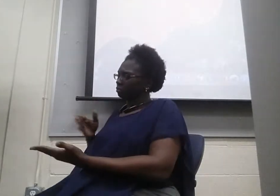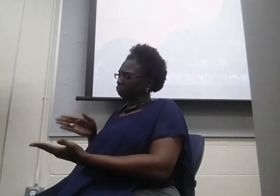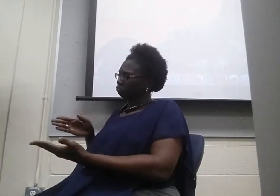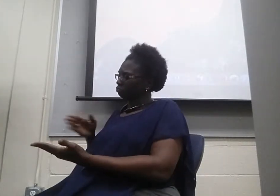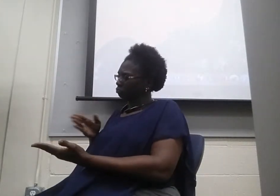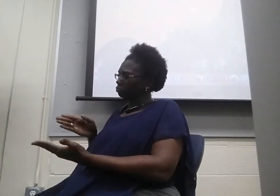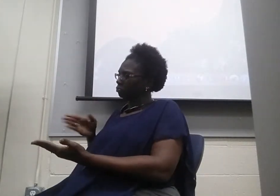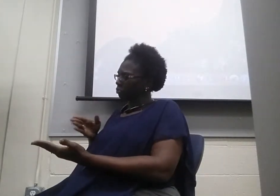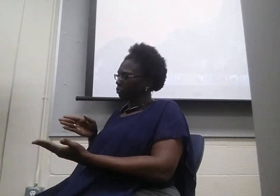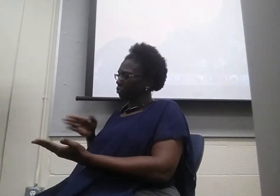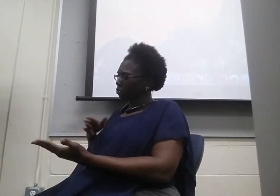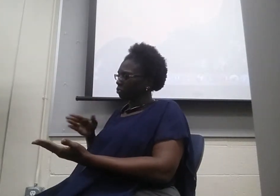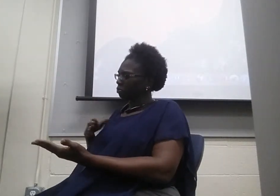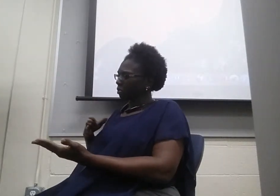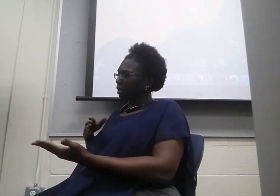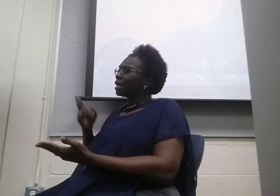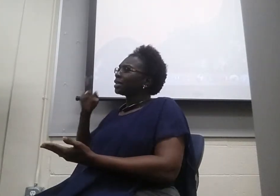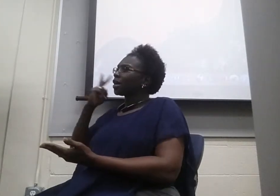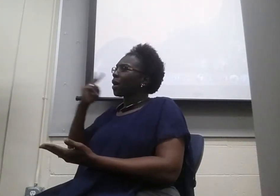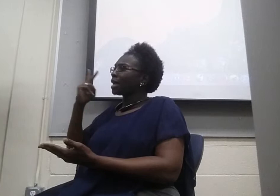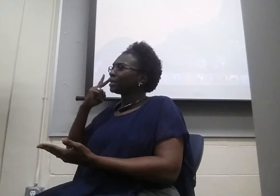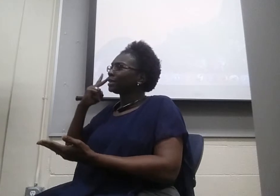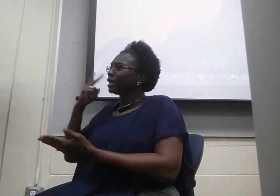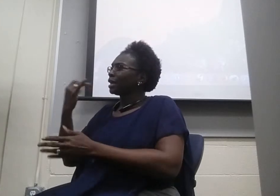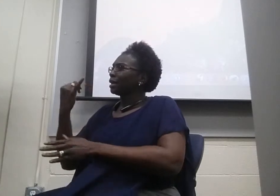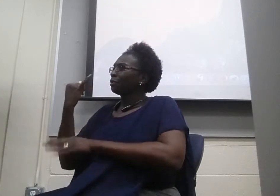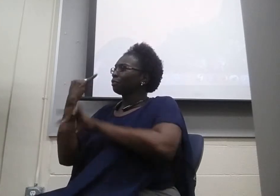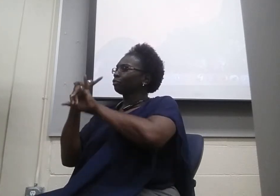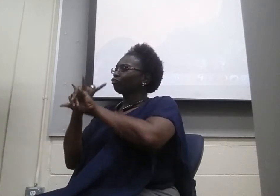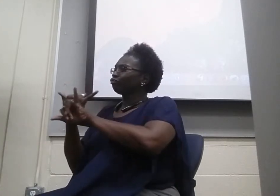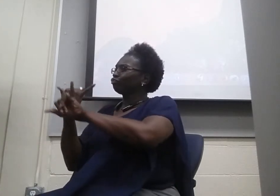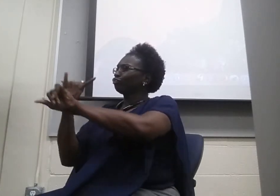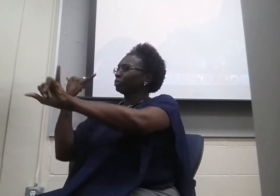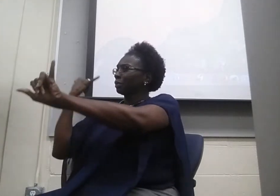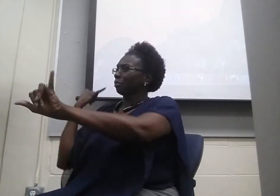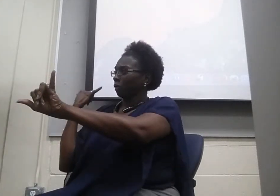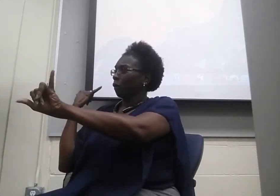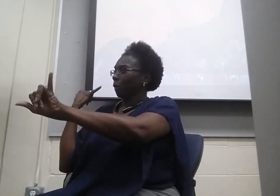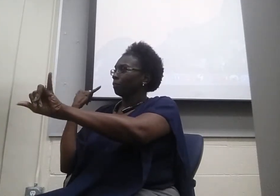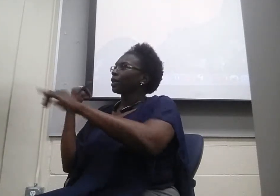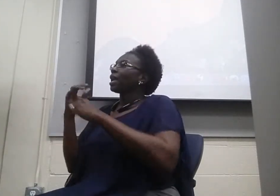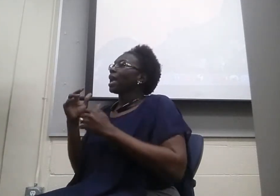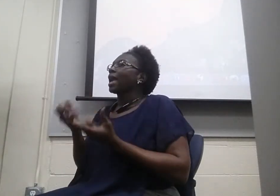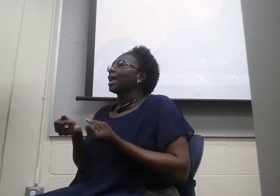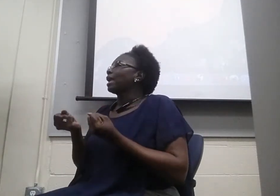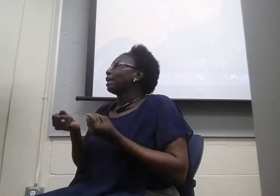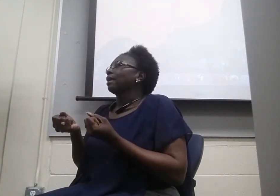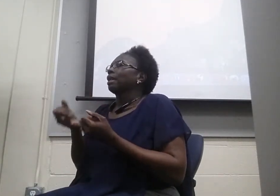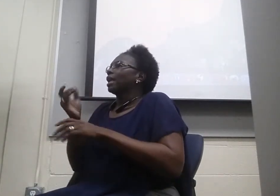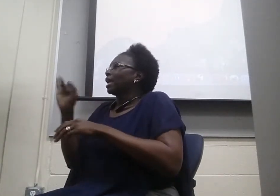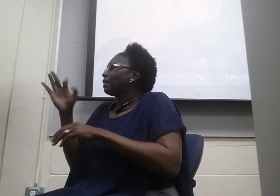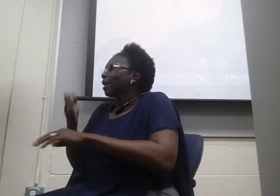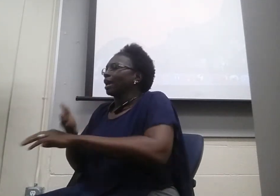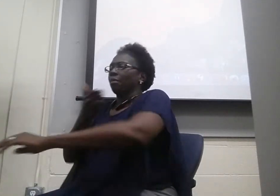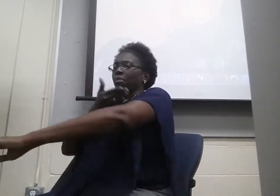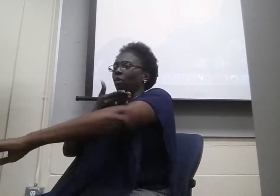see where you were in your life at this time, what was going on, and how much better you may have gotten than where you were, where you are